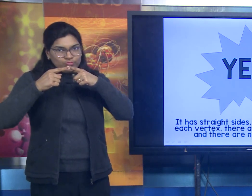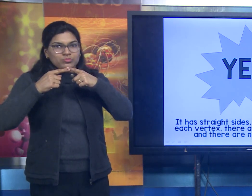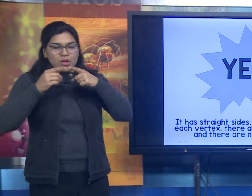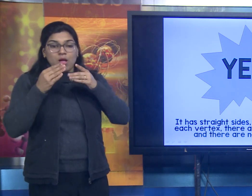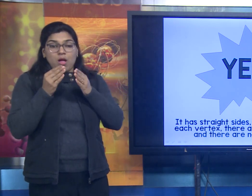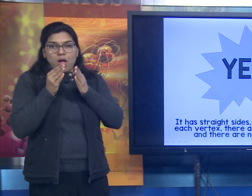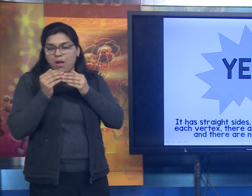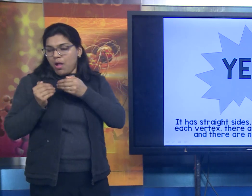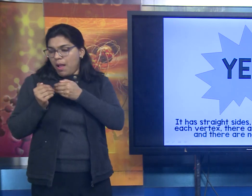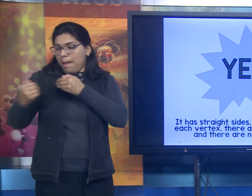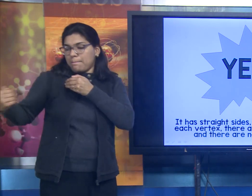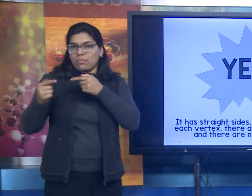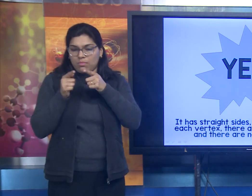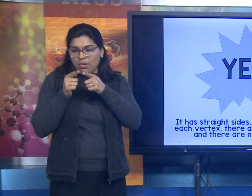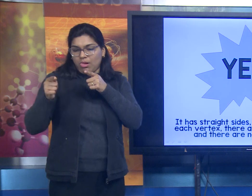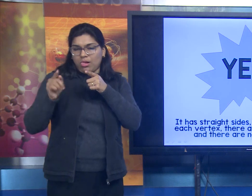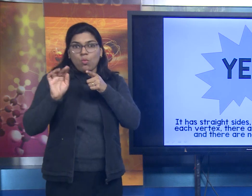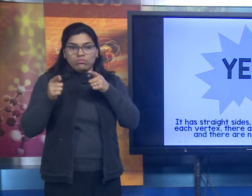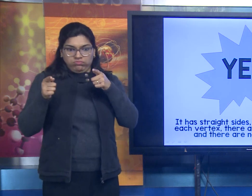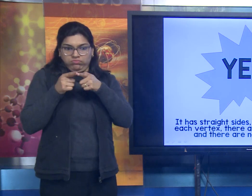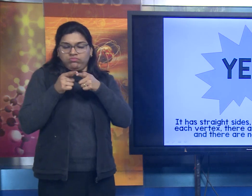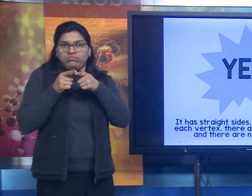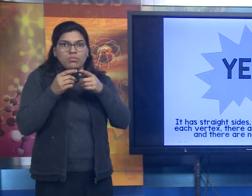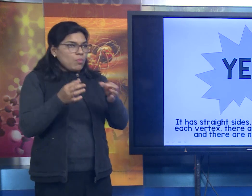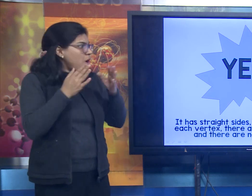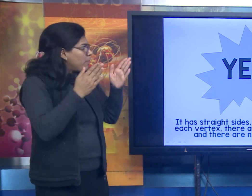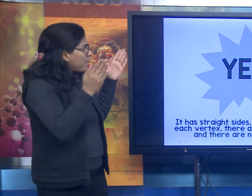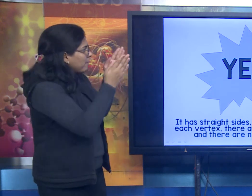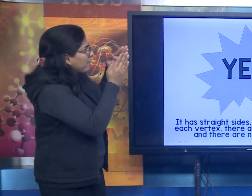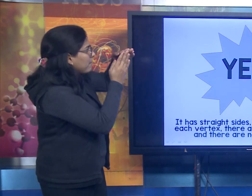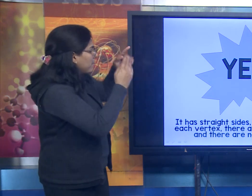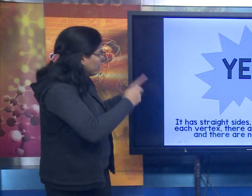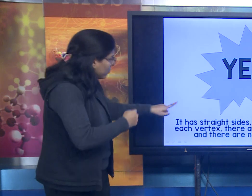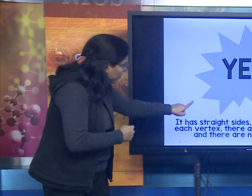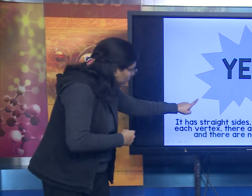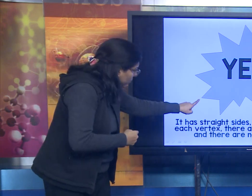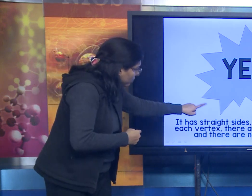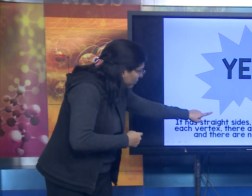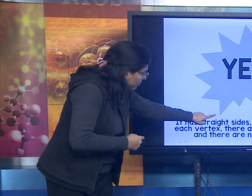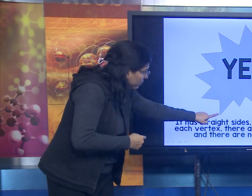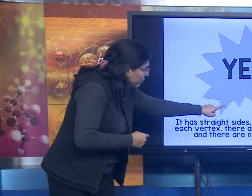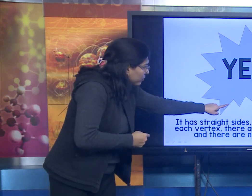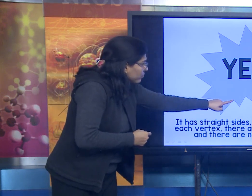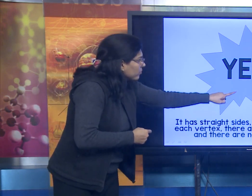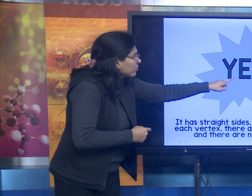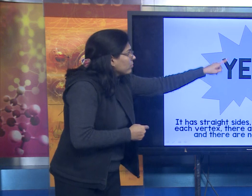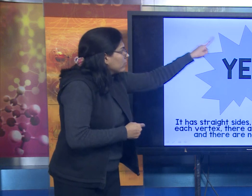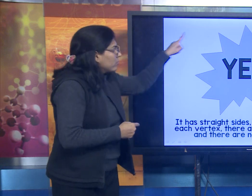Yes. And also the vertex are without any gap. There are no